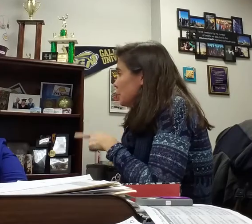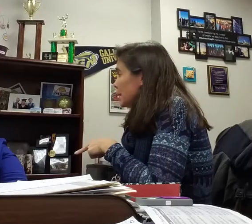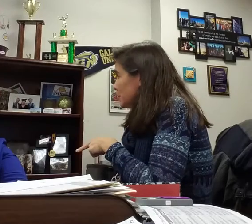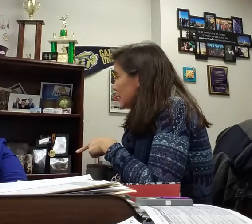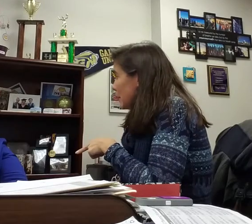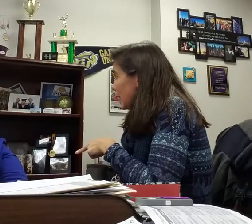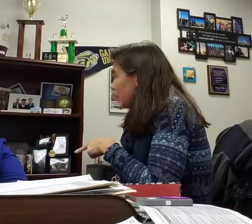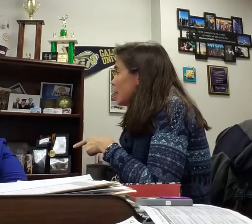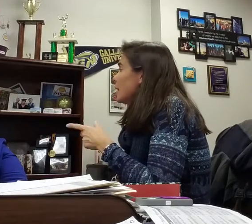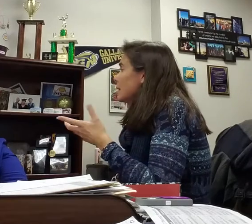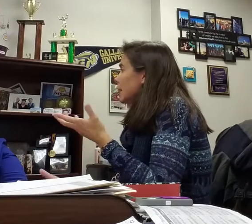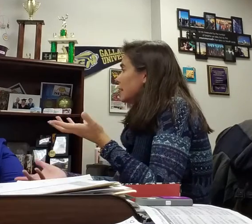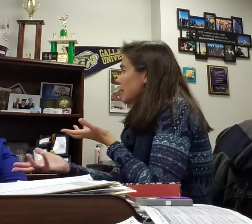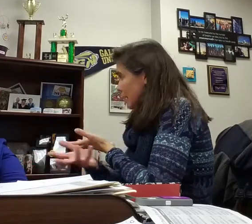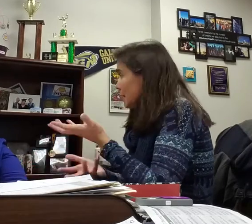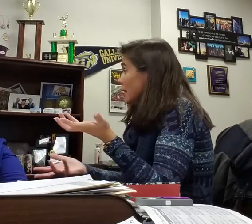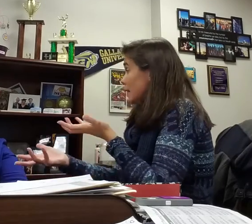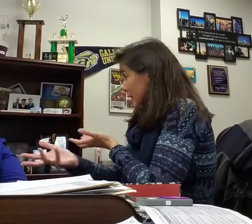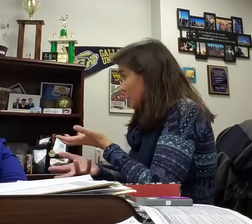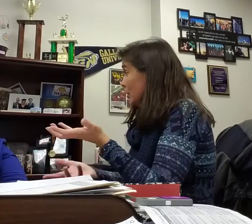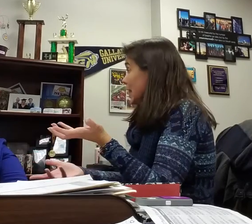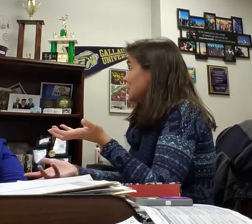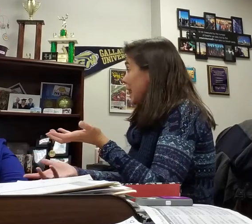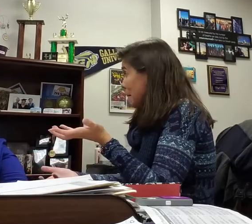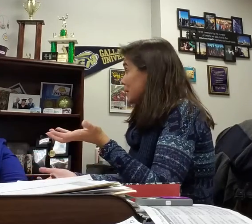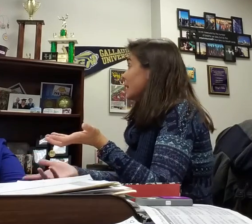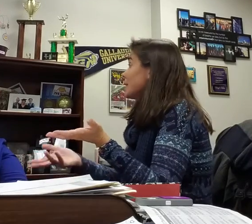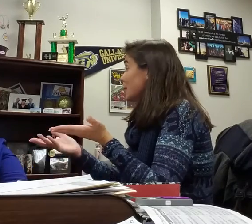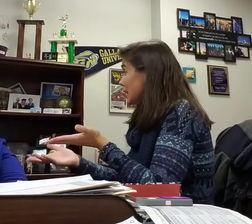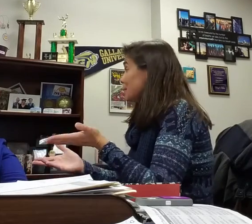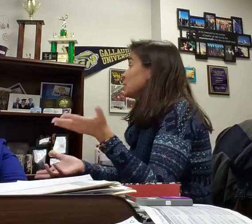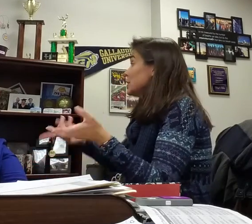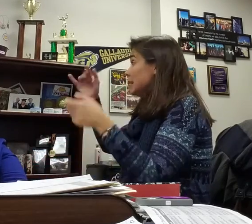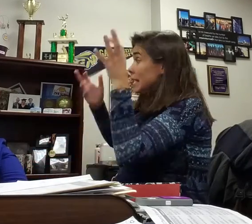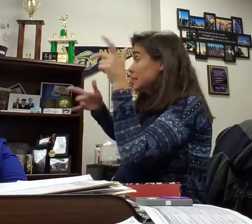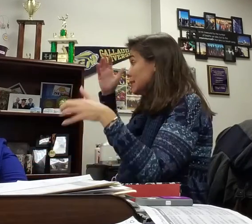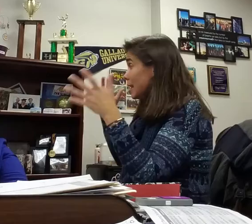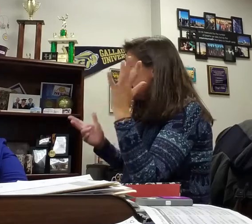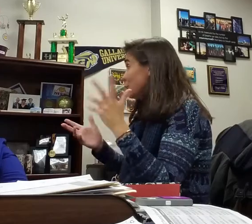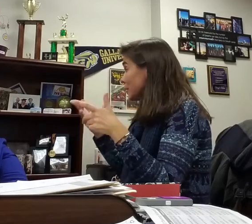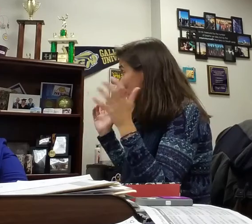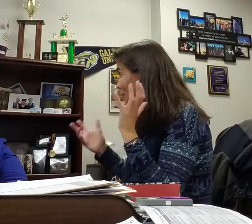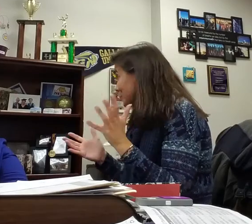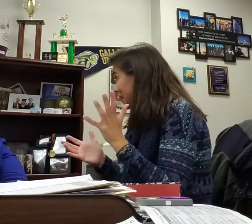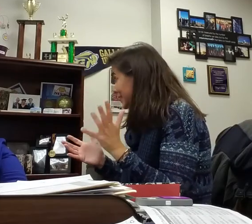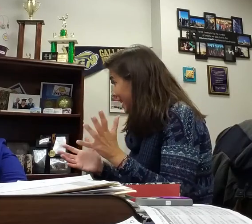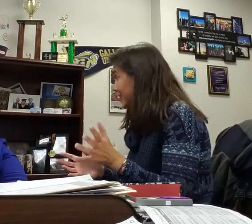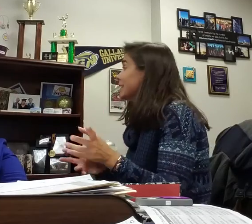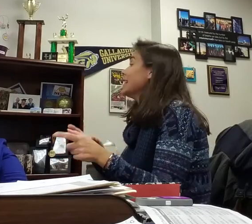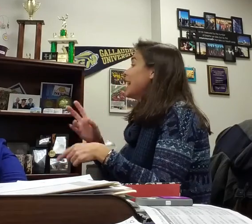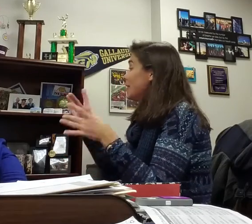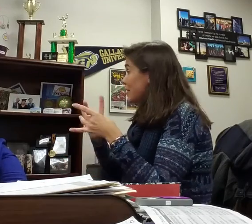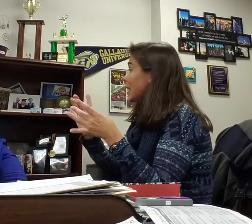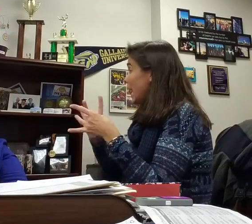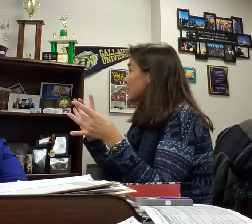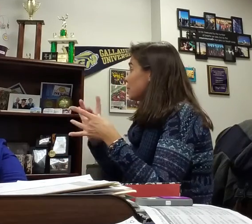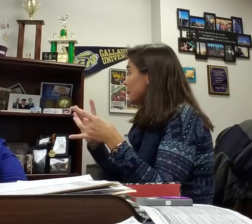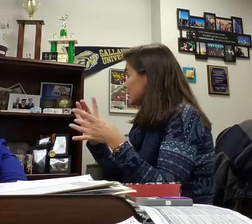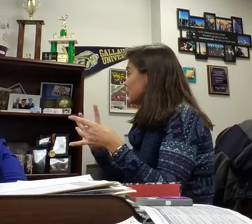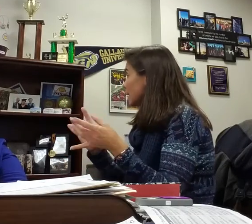best feedback that communication happened. And there again, if you see the kids excited when they're supposed to be excited, and then they have information